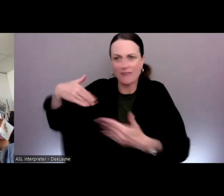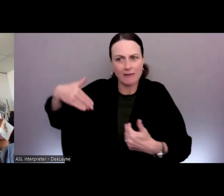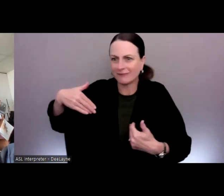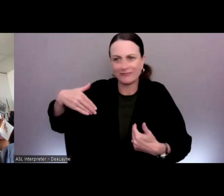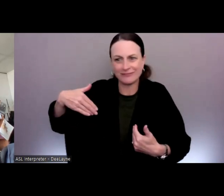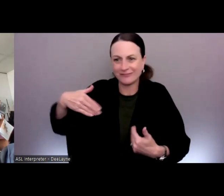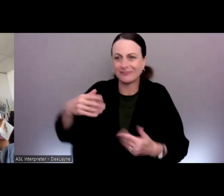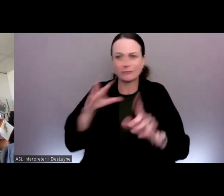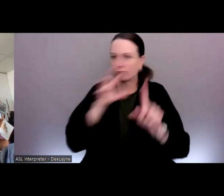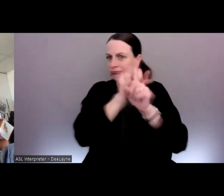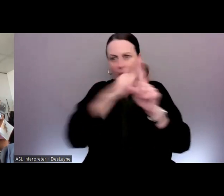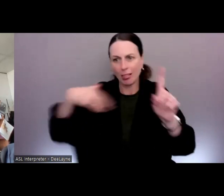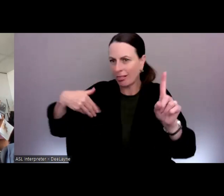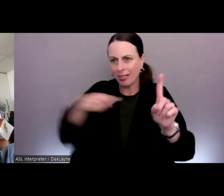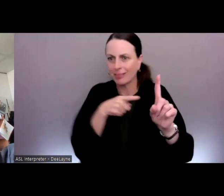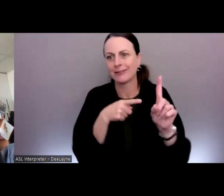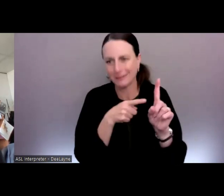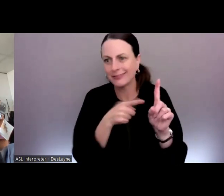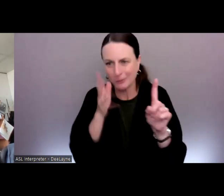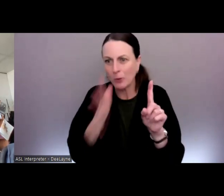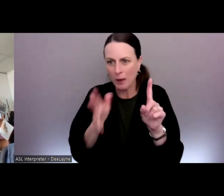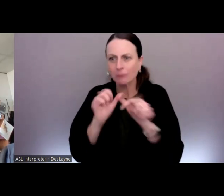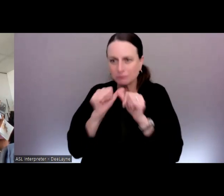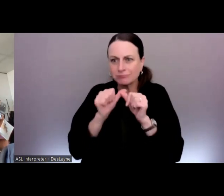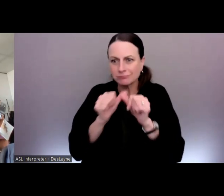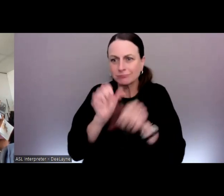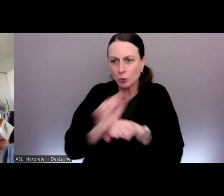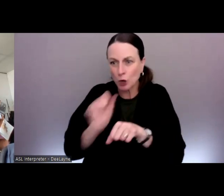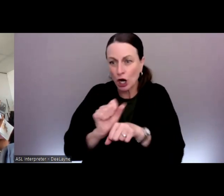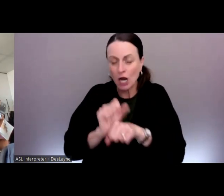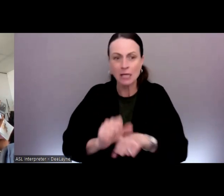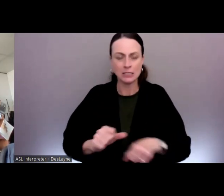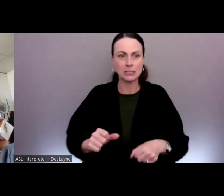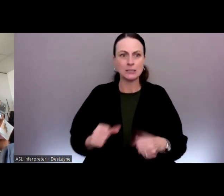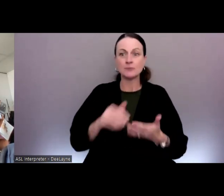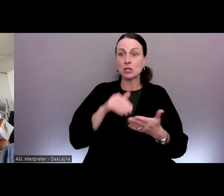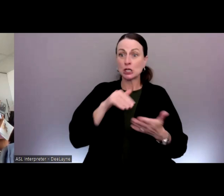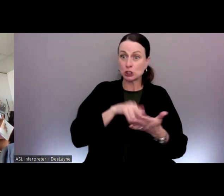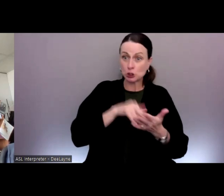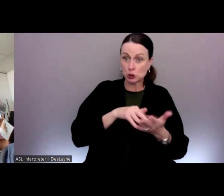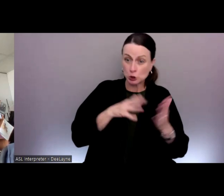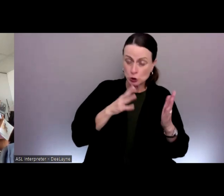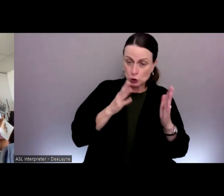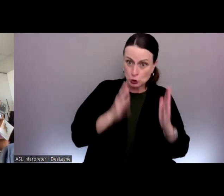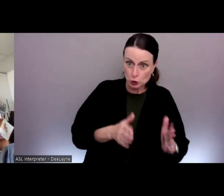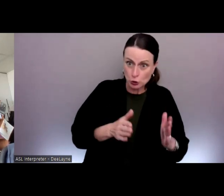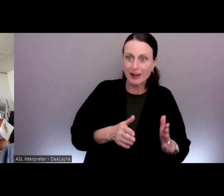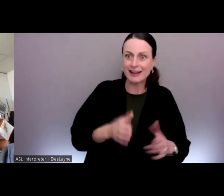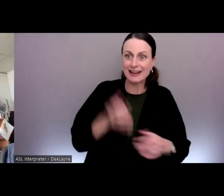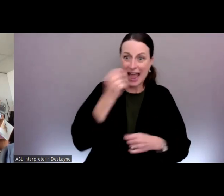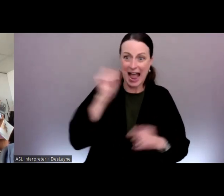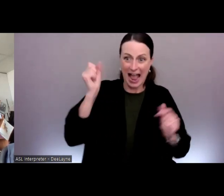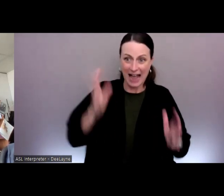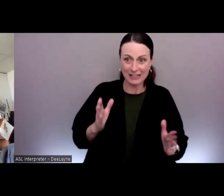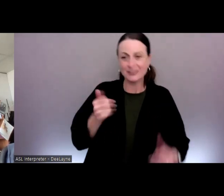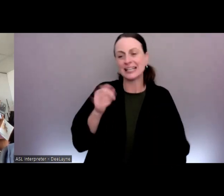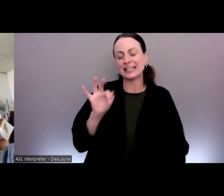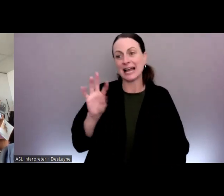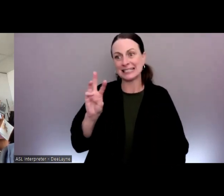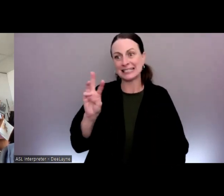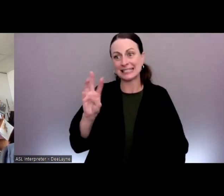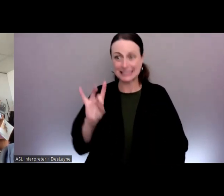As one of the student activists who participated in forcing Black Studies through the gates of academia in